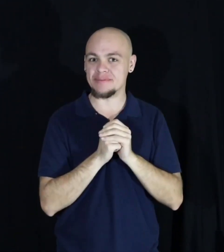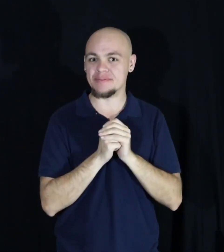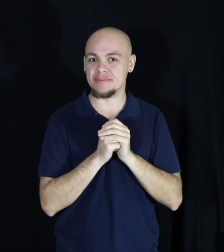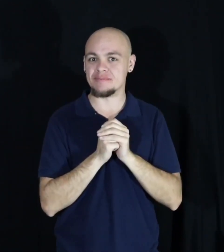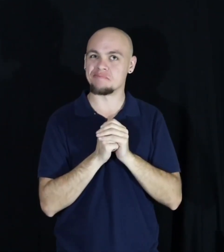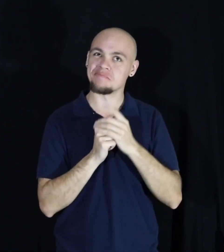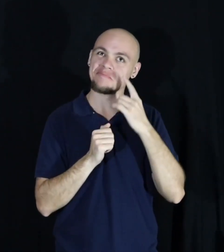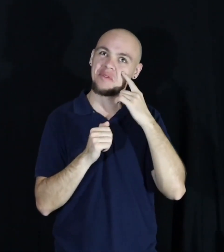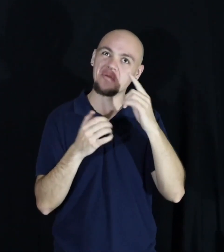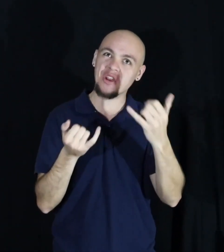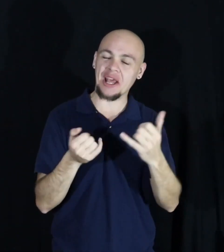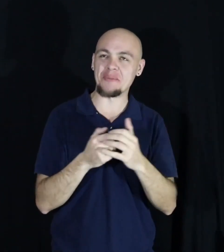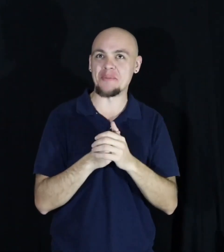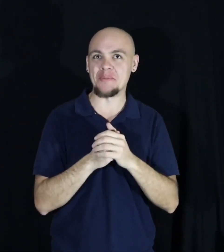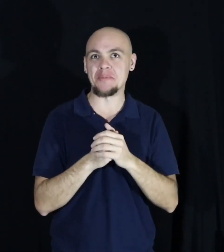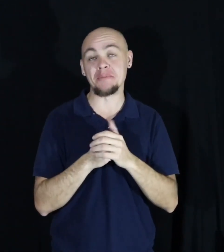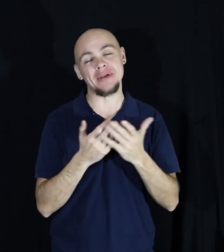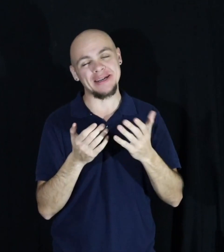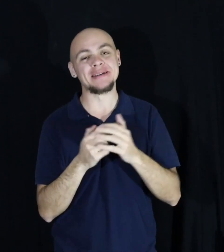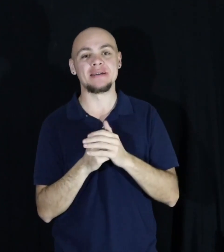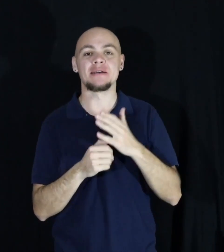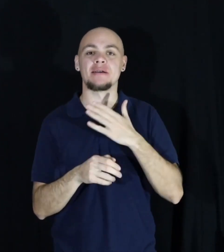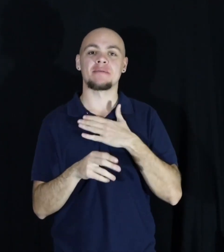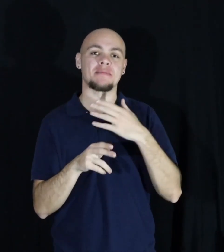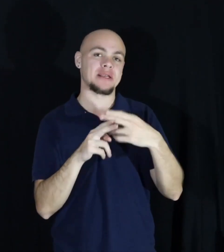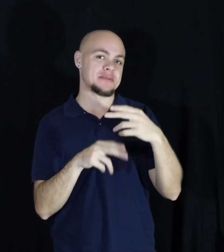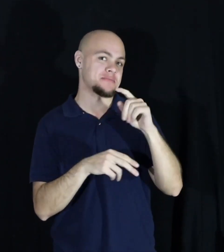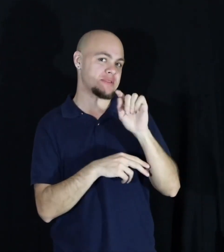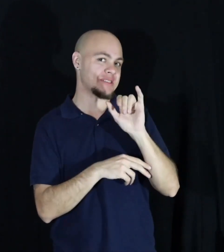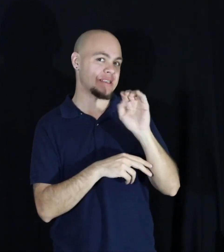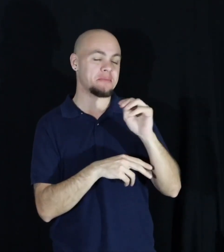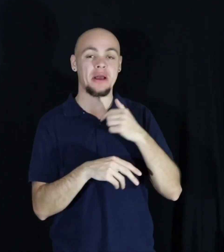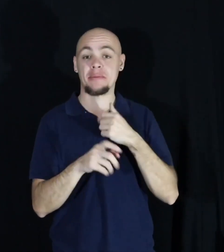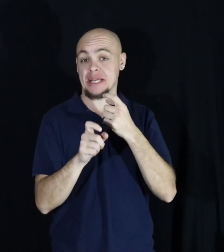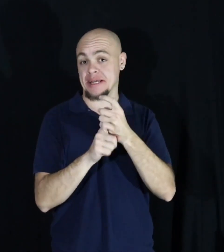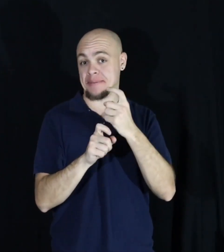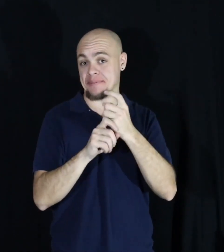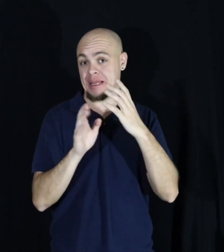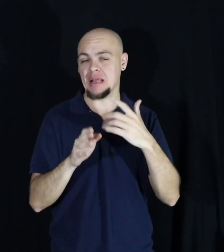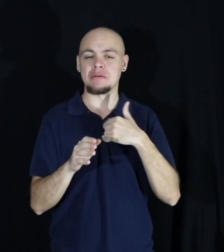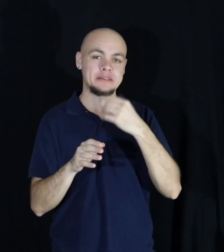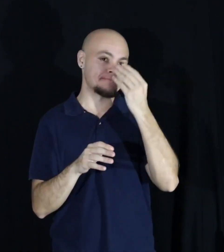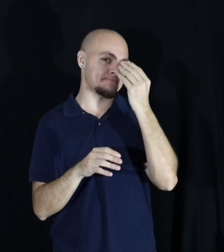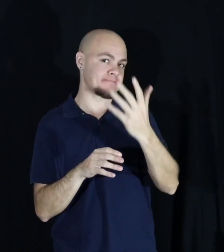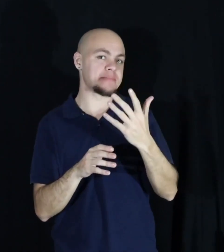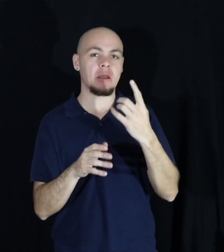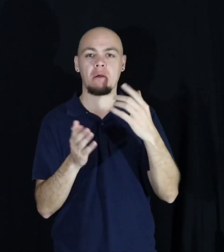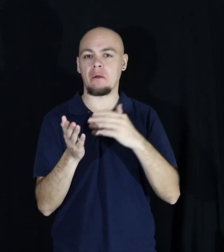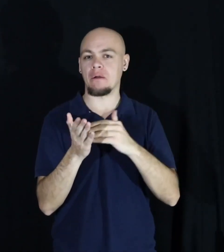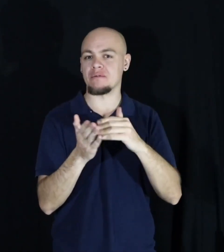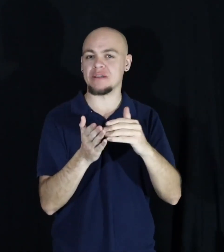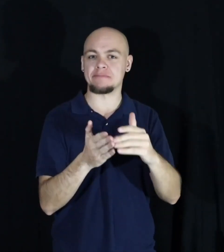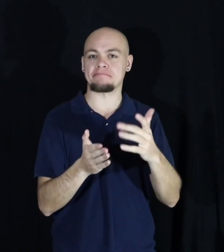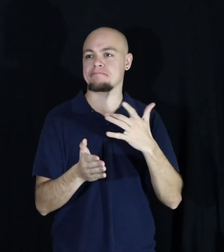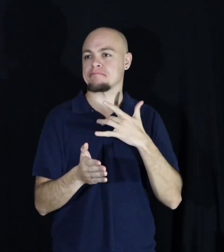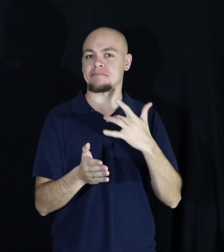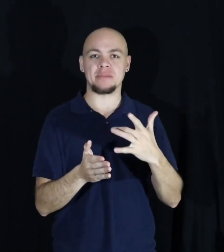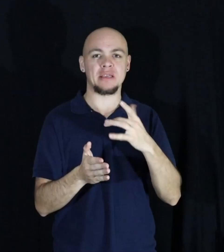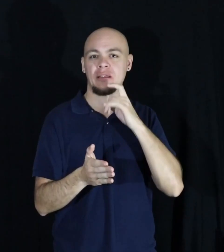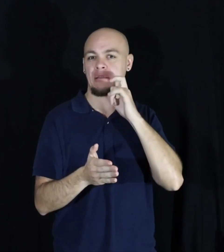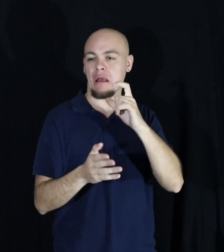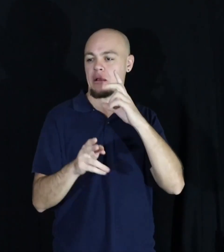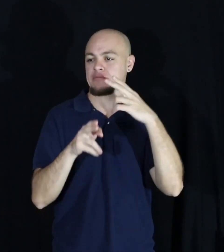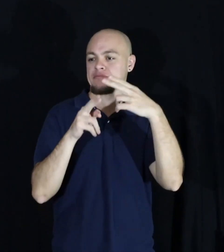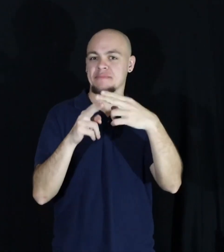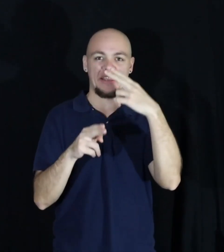For now, you know. But my name is Tim Finkel. I am a comedian. Today I want to talk to you about something that is often not regarded as funny.